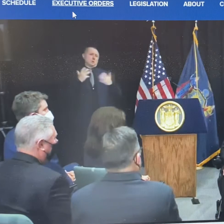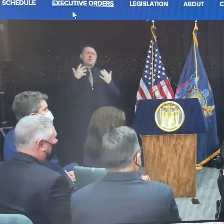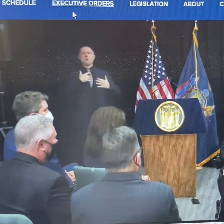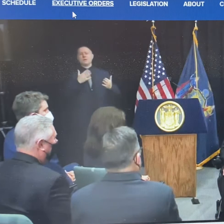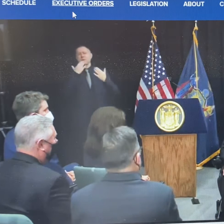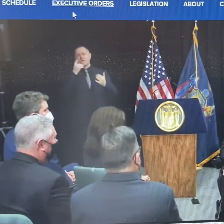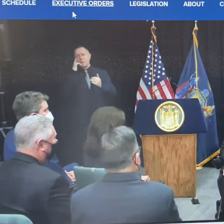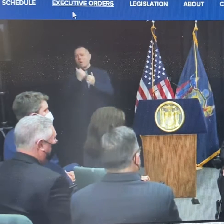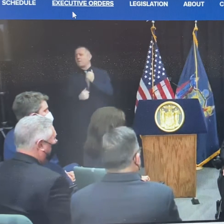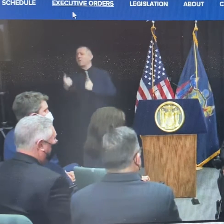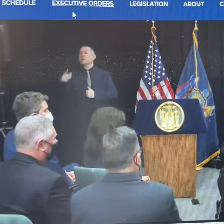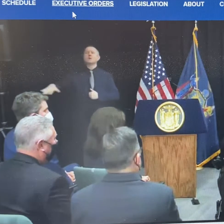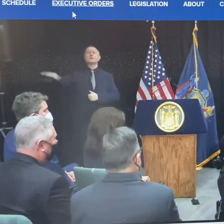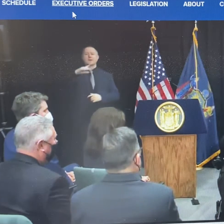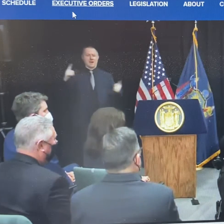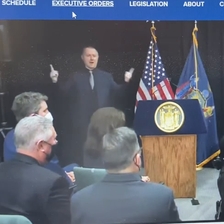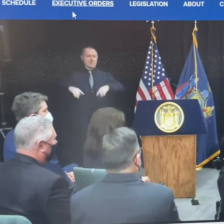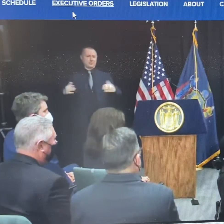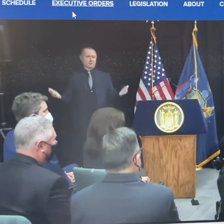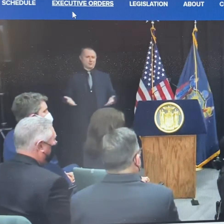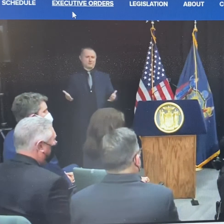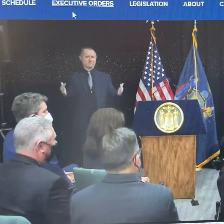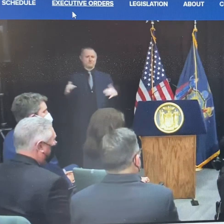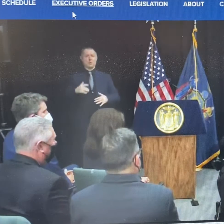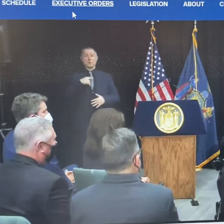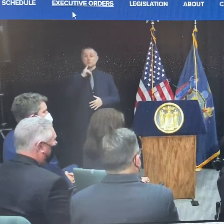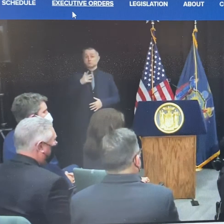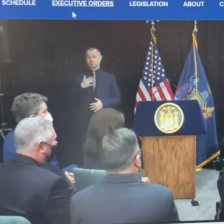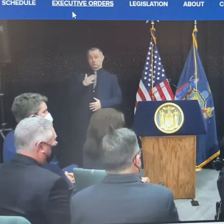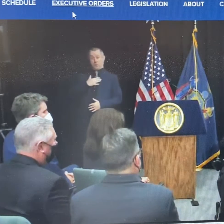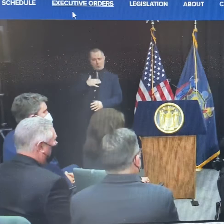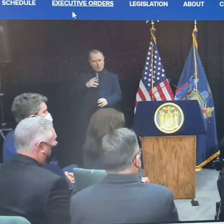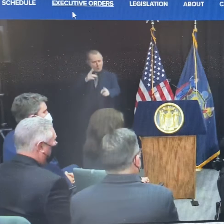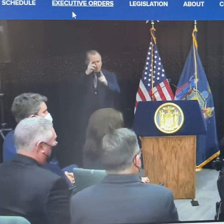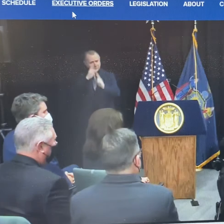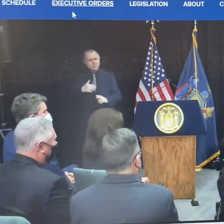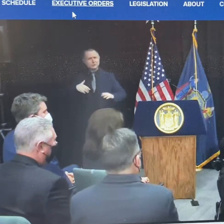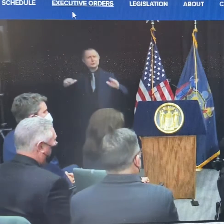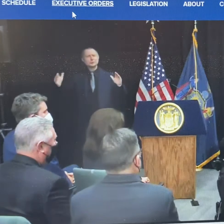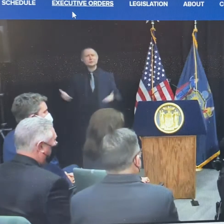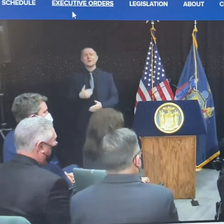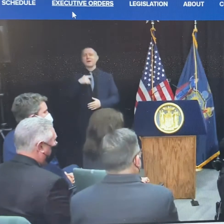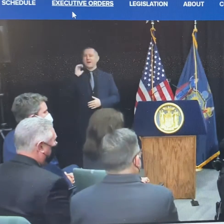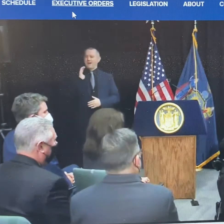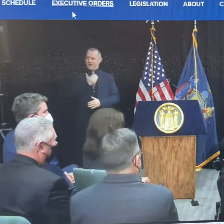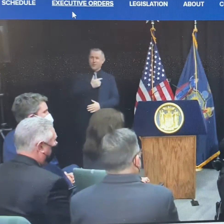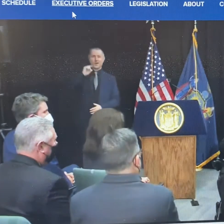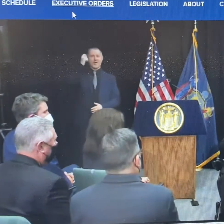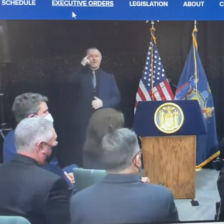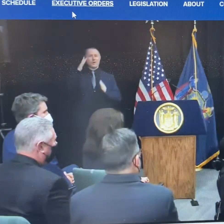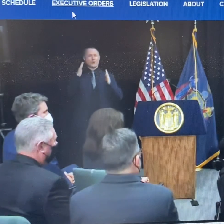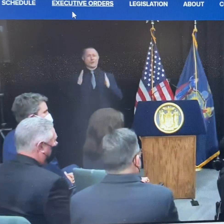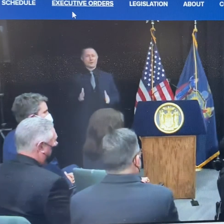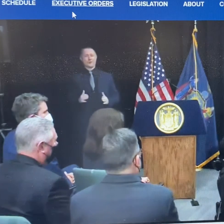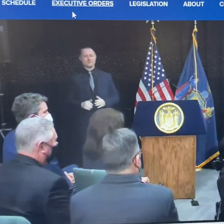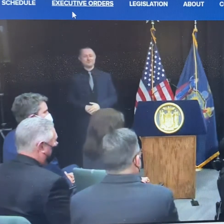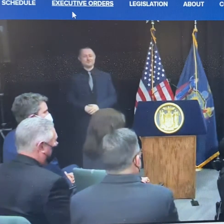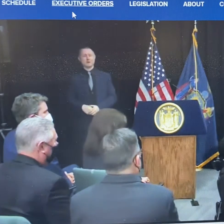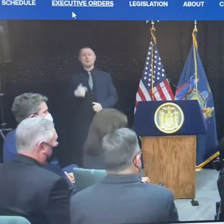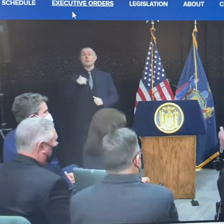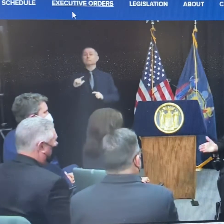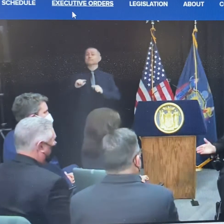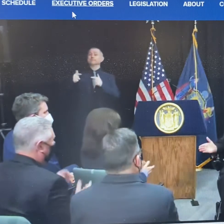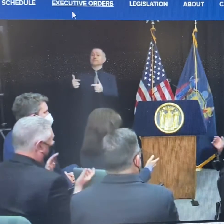here. I have the honor of introducing our governor, and I will turn this over to Governor Kathy Hochul.